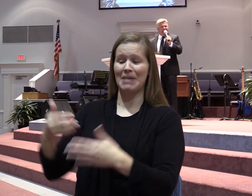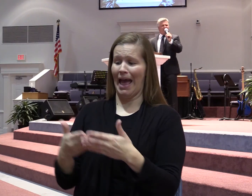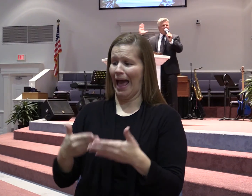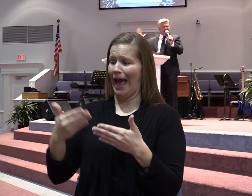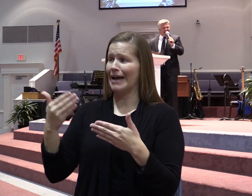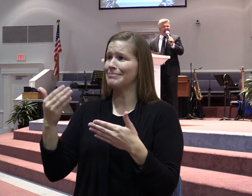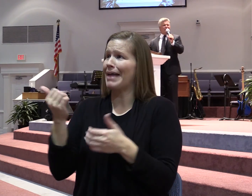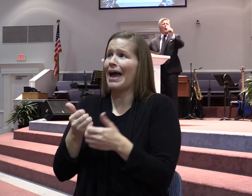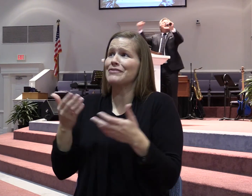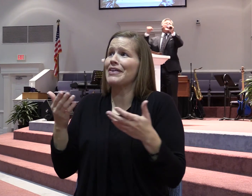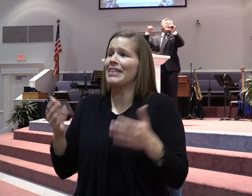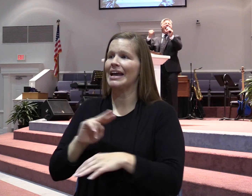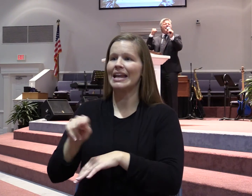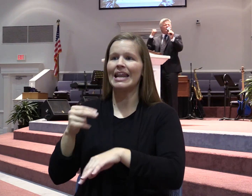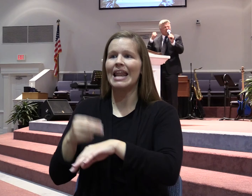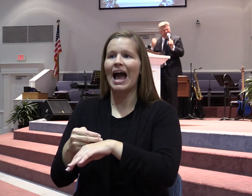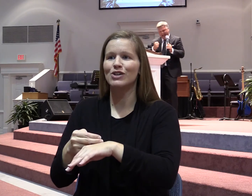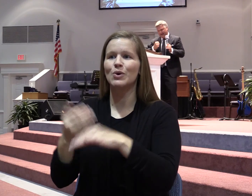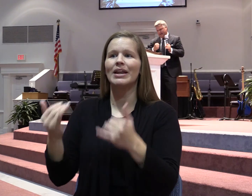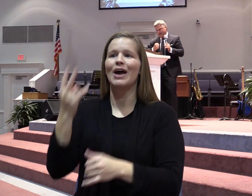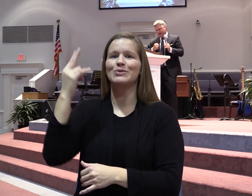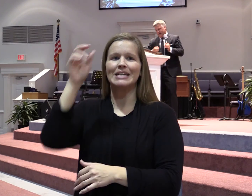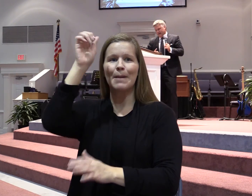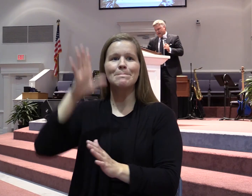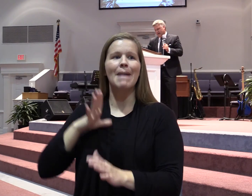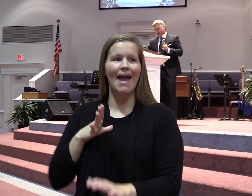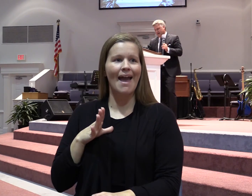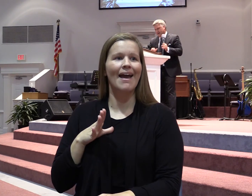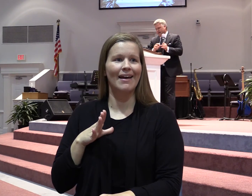of everything natural, the Lamb slain.